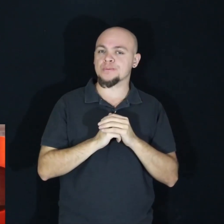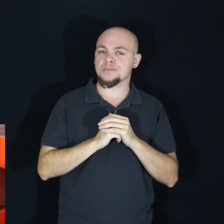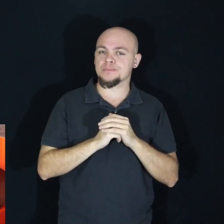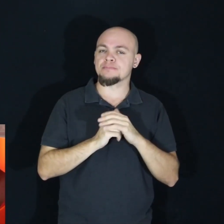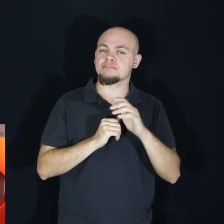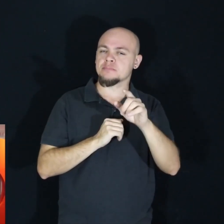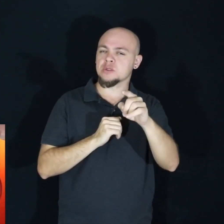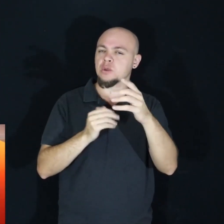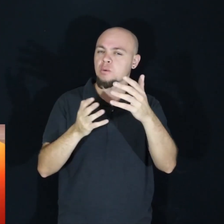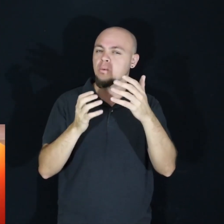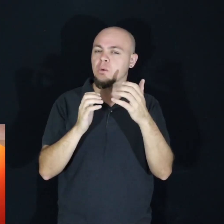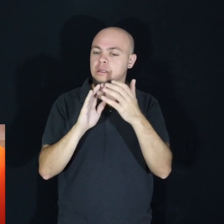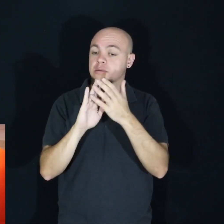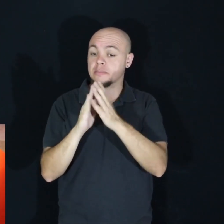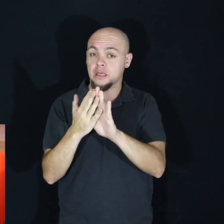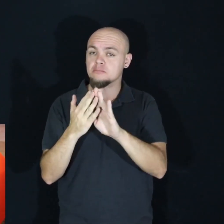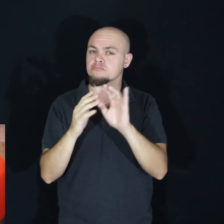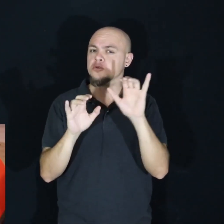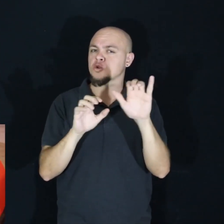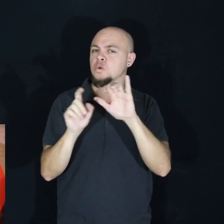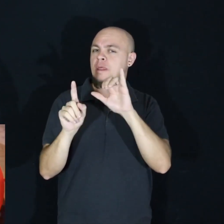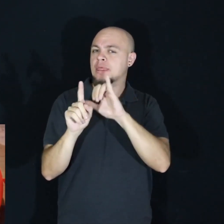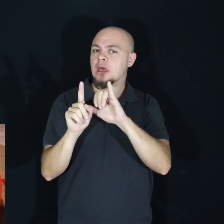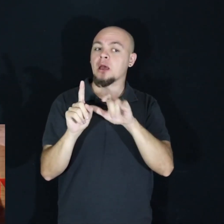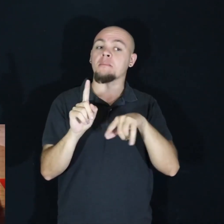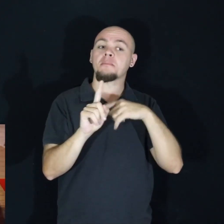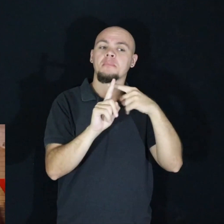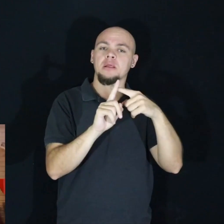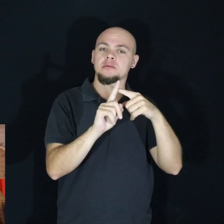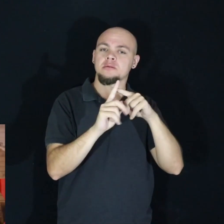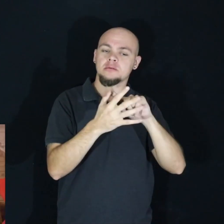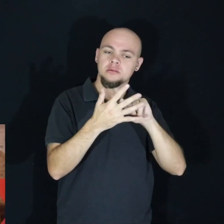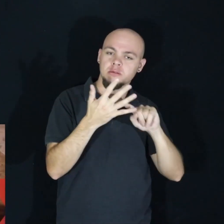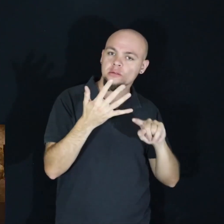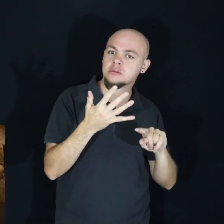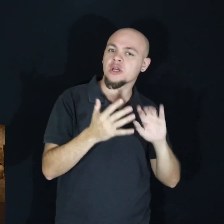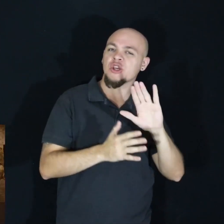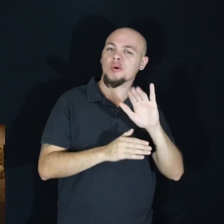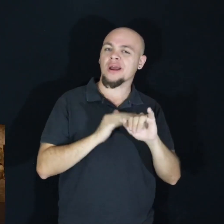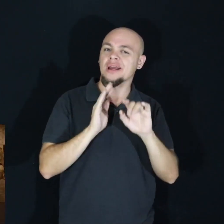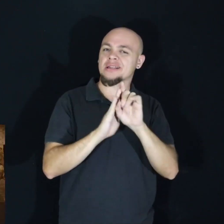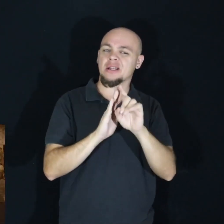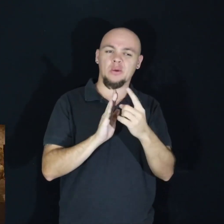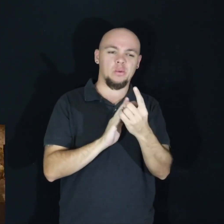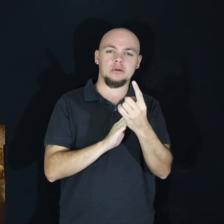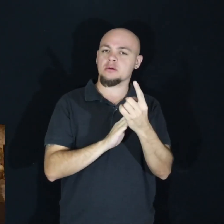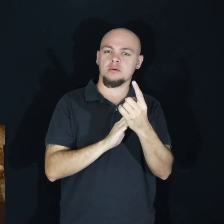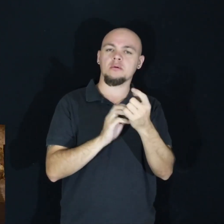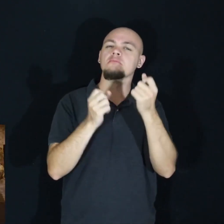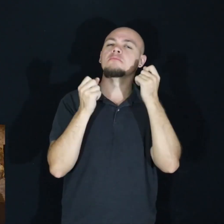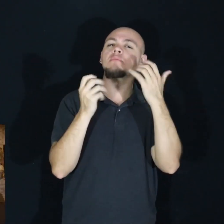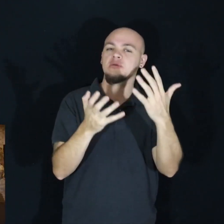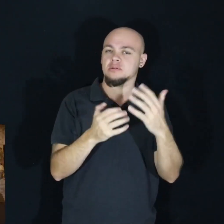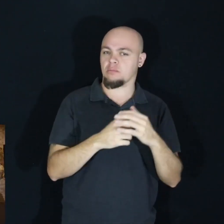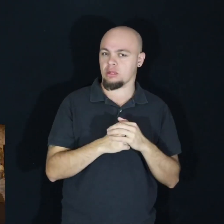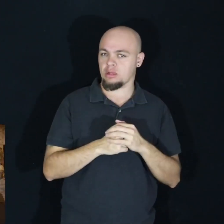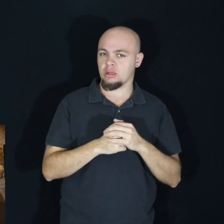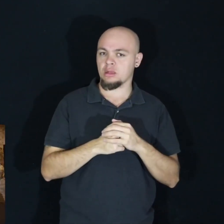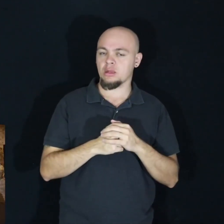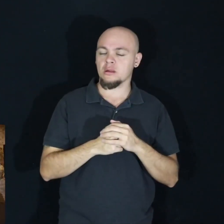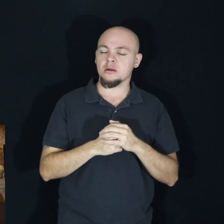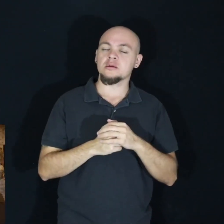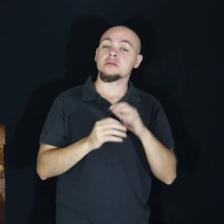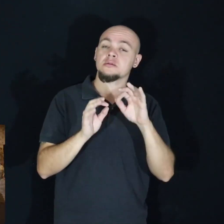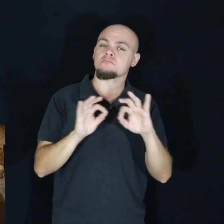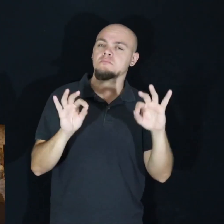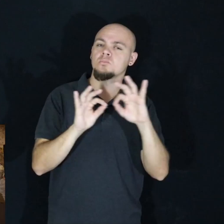want to be and still be something else. There are multiple facets to your identity. I believe that while it is still important